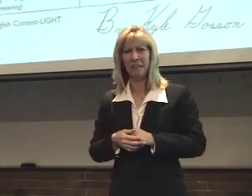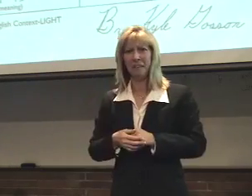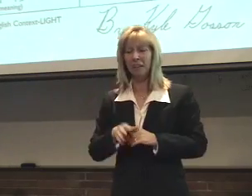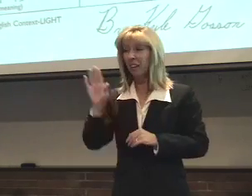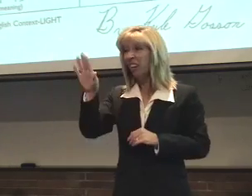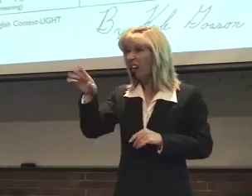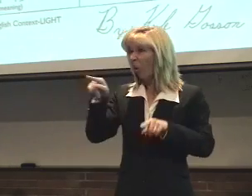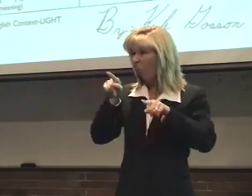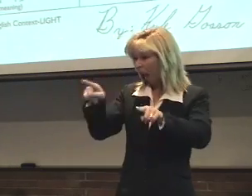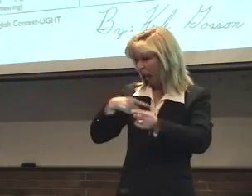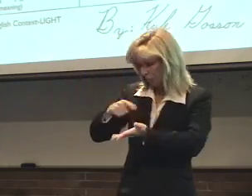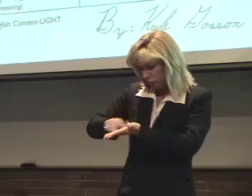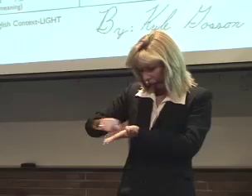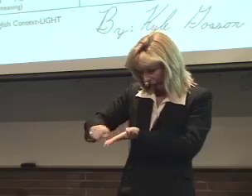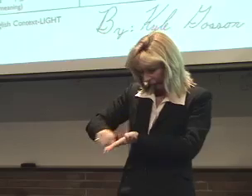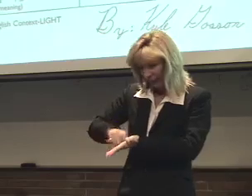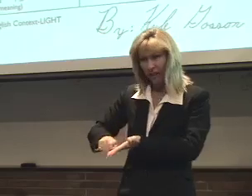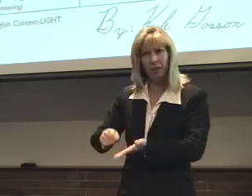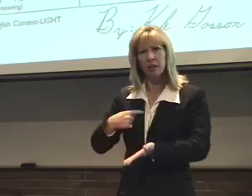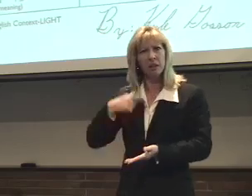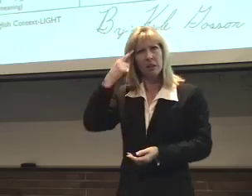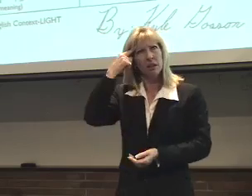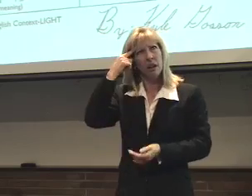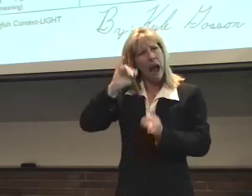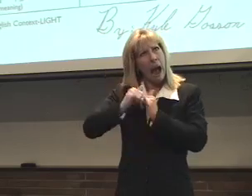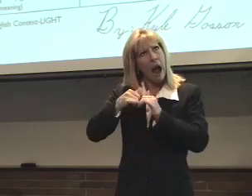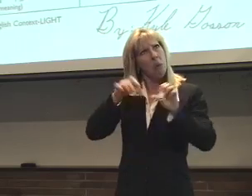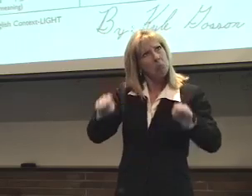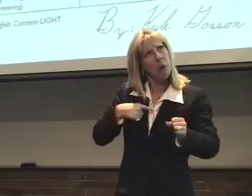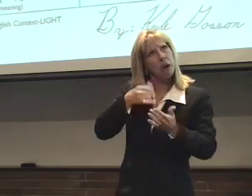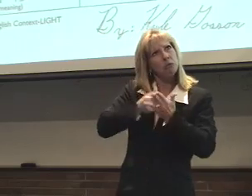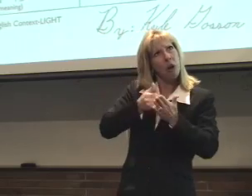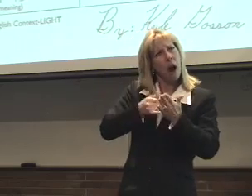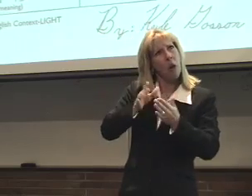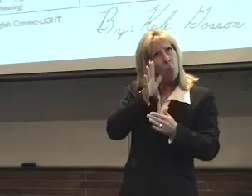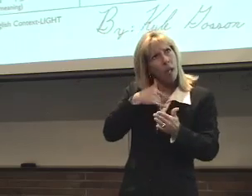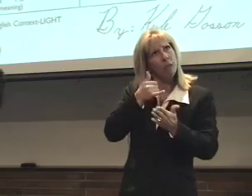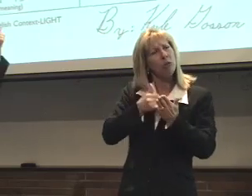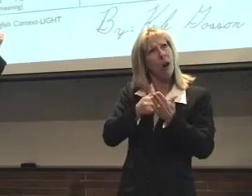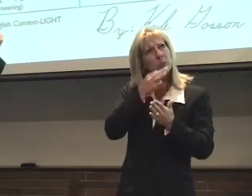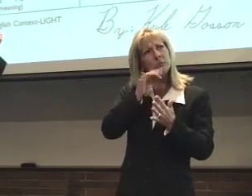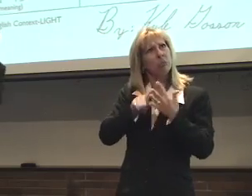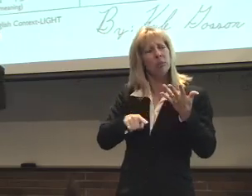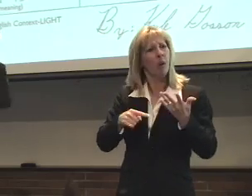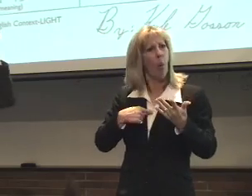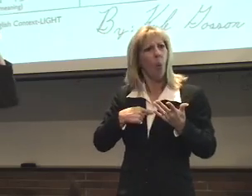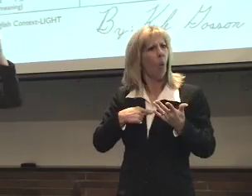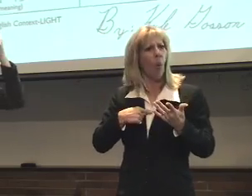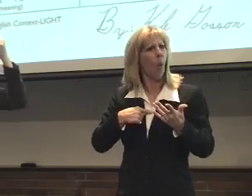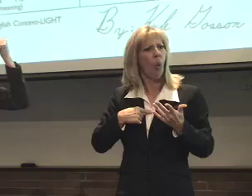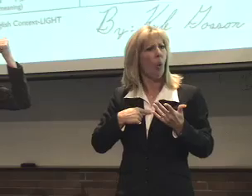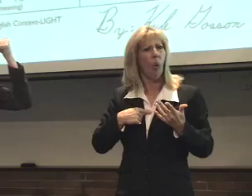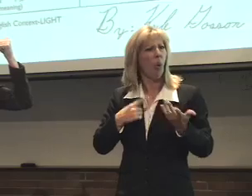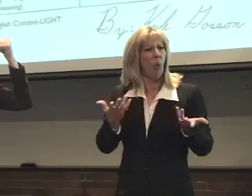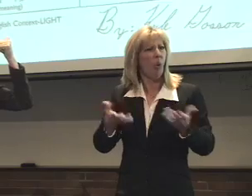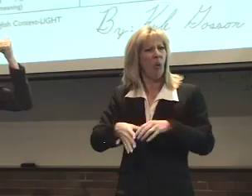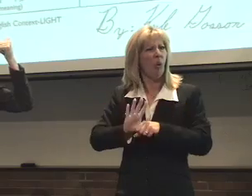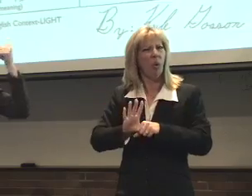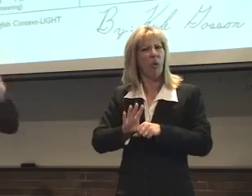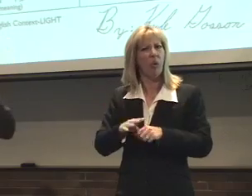illustrated it. That's why I was anxious to see what the kids were going to do, to see if I was going to keep it as target phrases or not. Isn't that good?